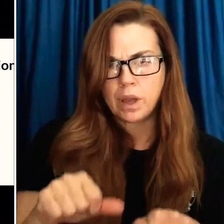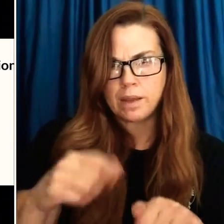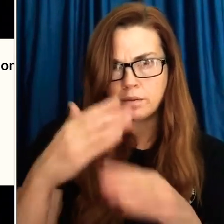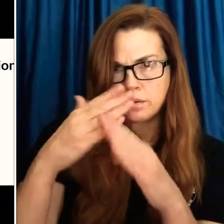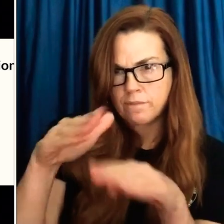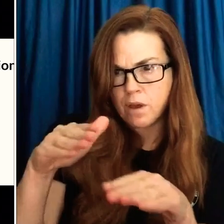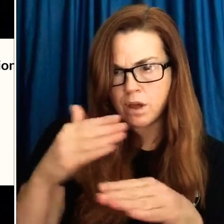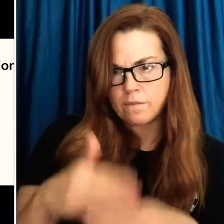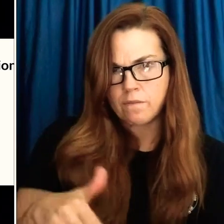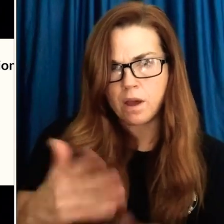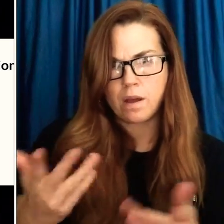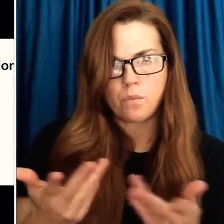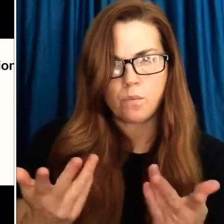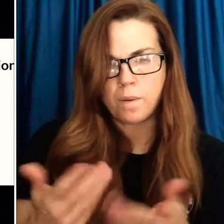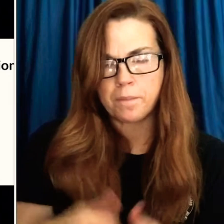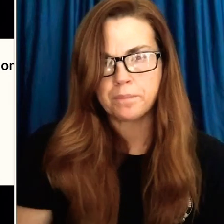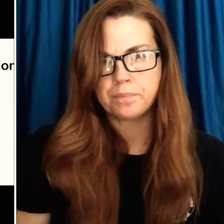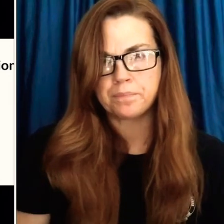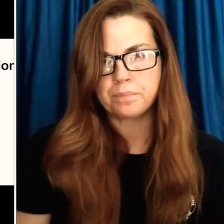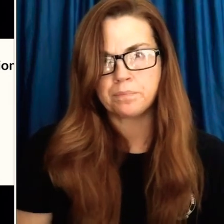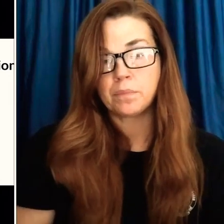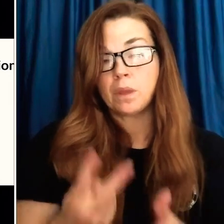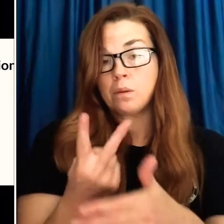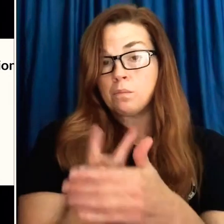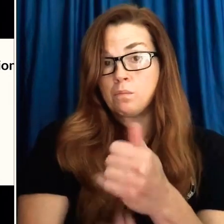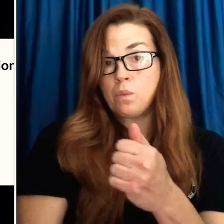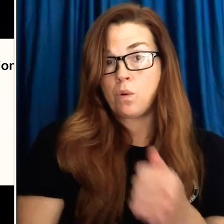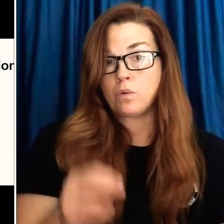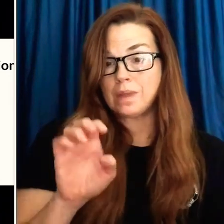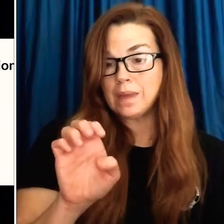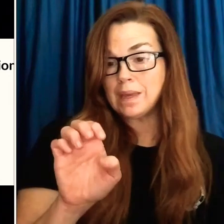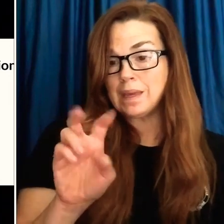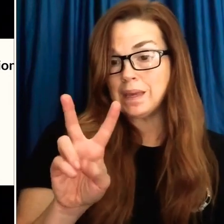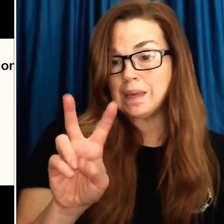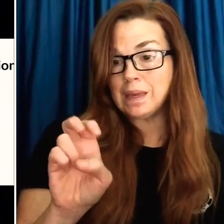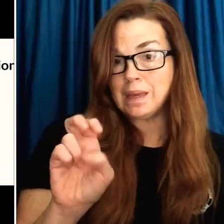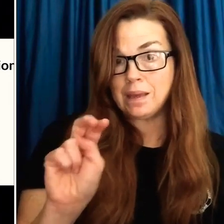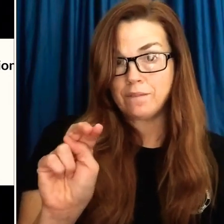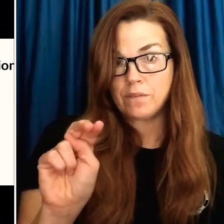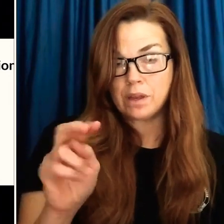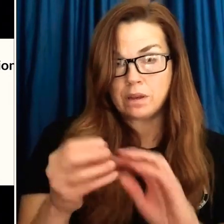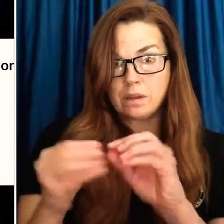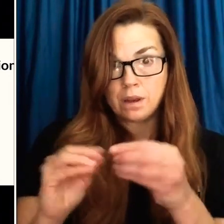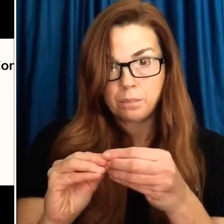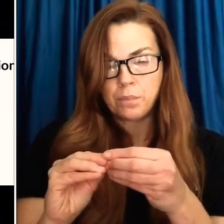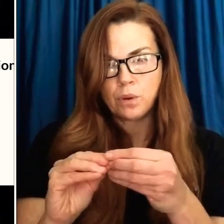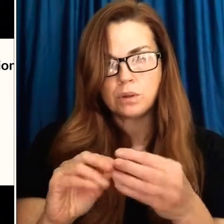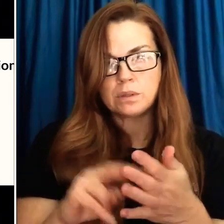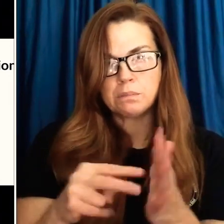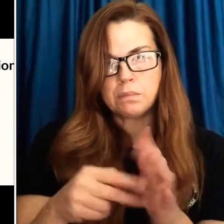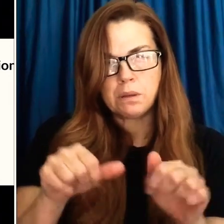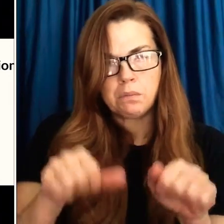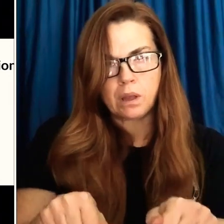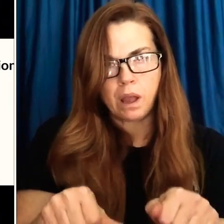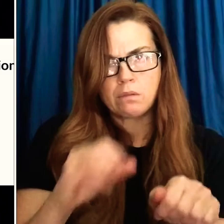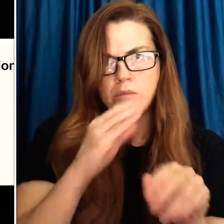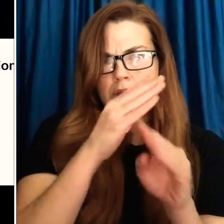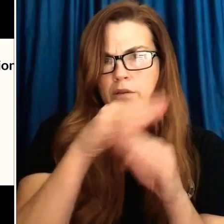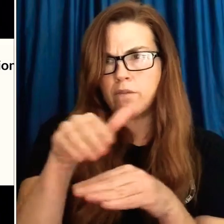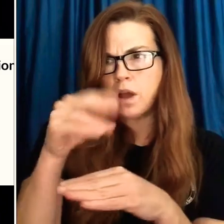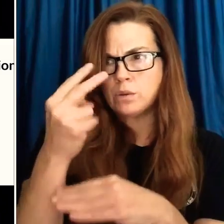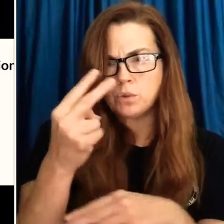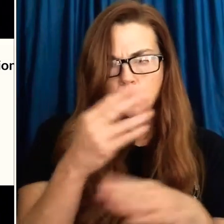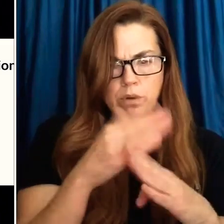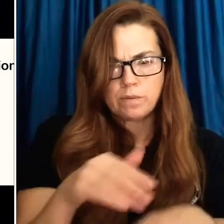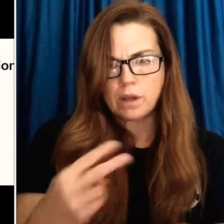divide 8 and 100 by evenly? And since they're both even numbers, I can divide both of them by 2. And